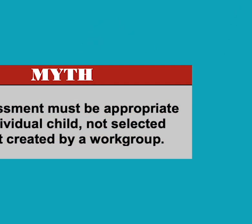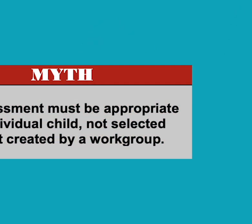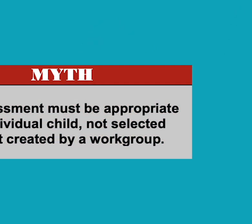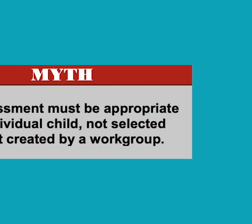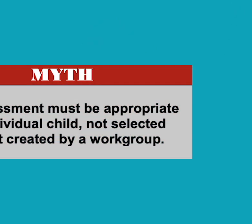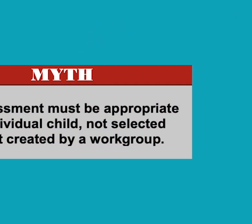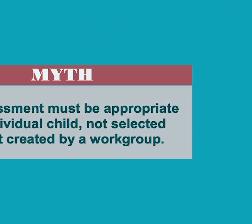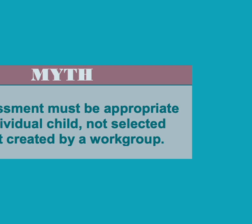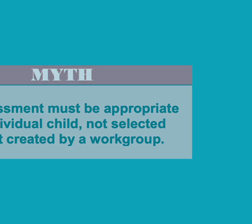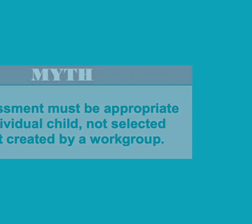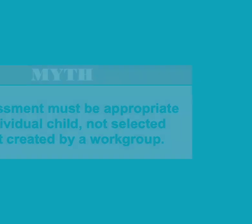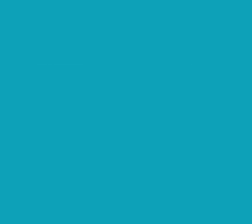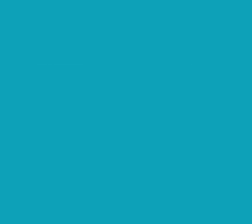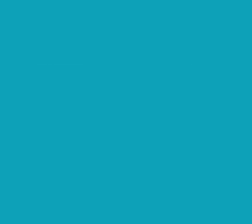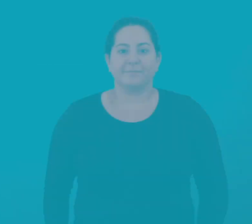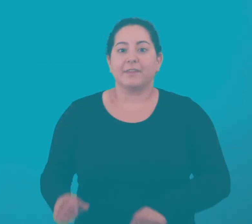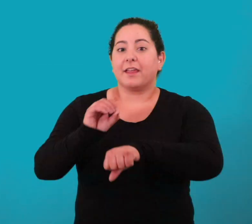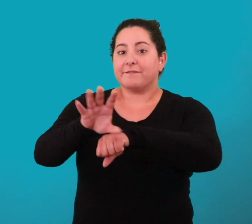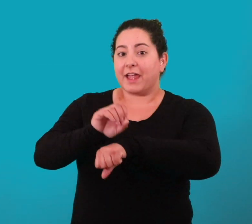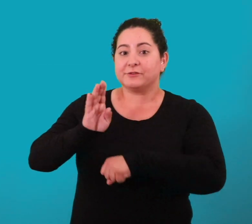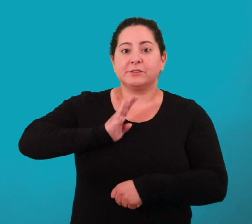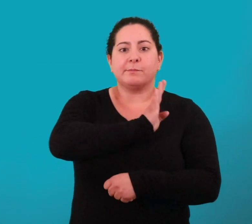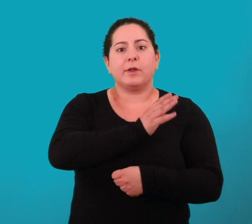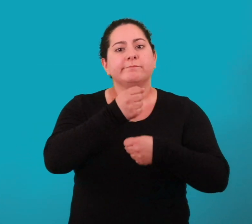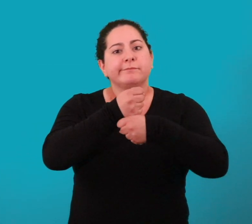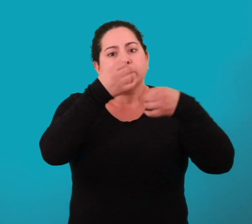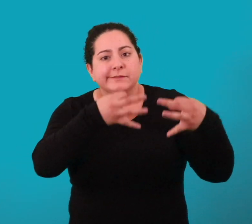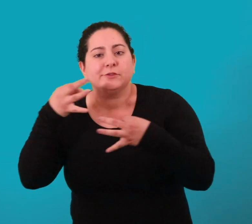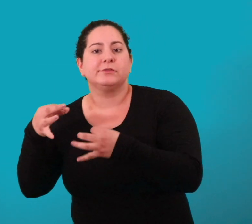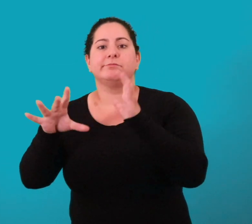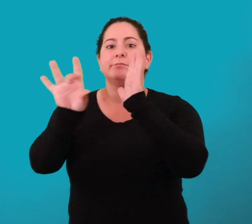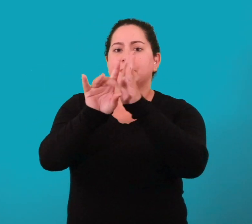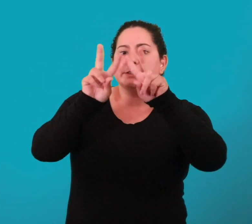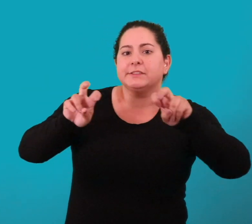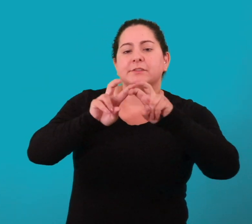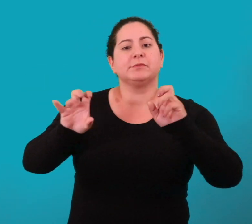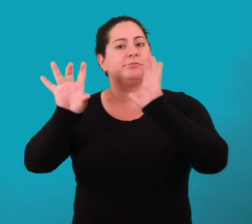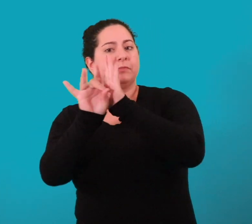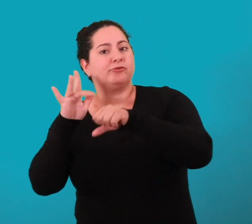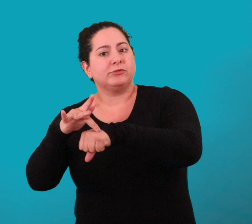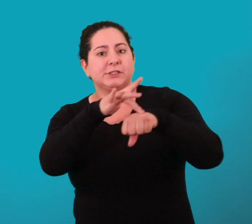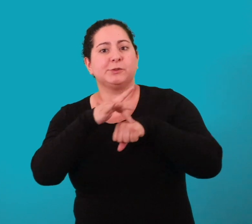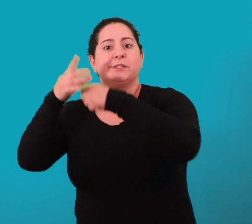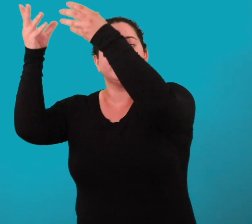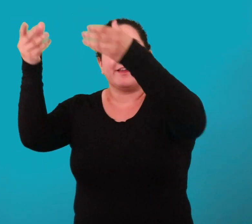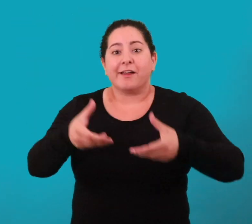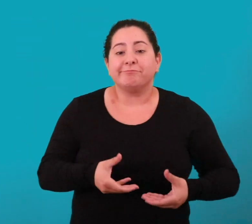Myth. The assessment must be appropriate for an individual child not selected from a list created by a work group. In fact, existing assessment